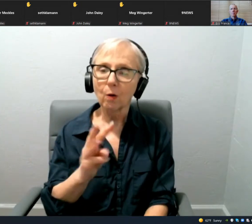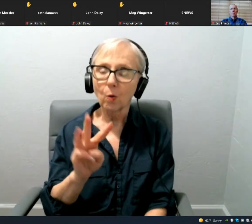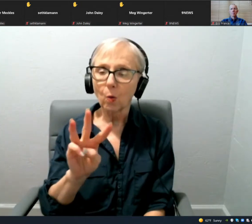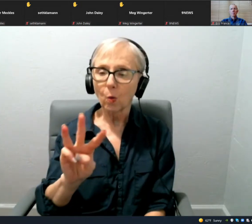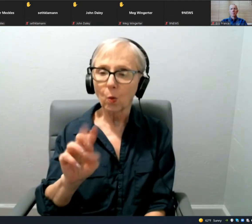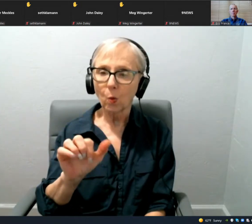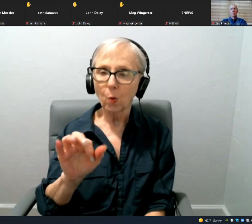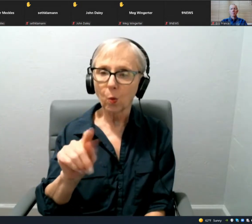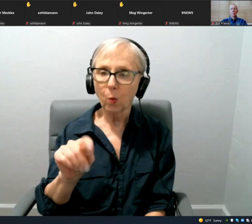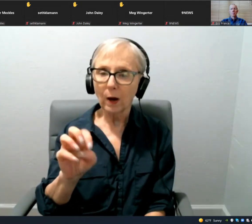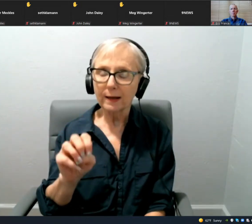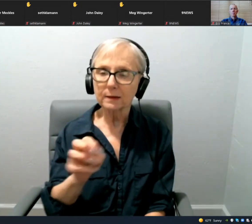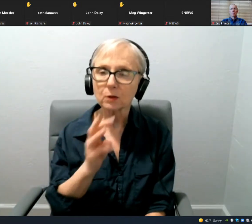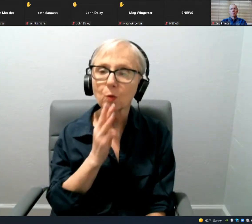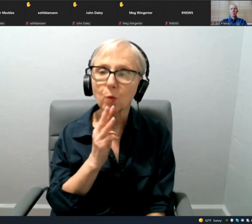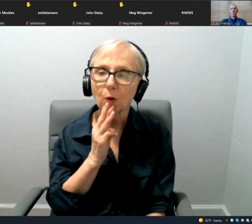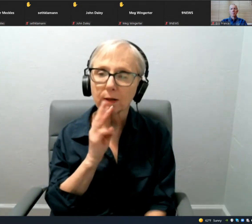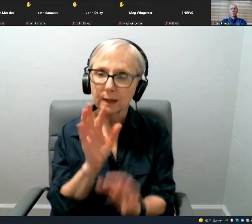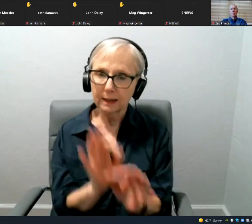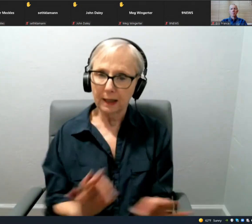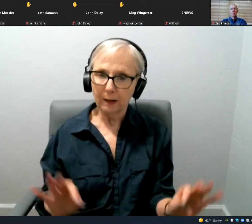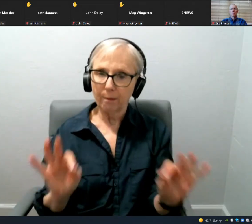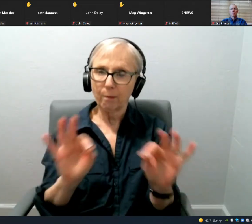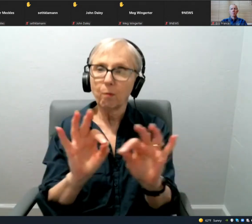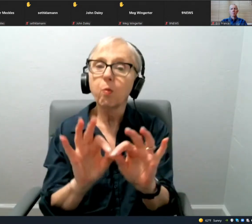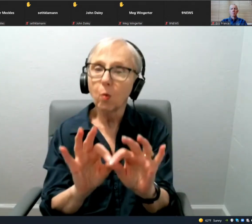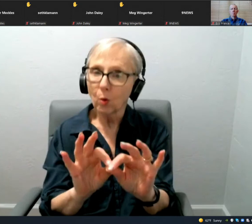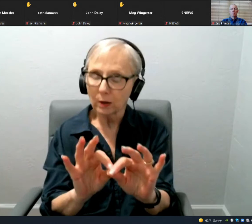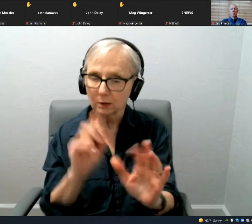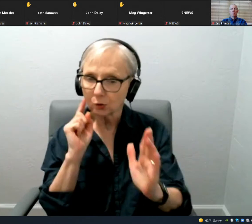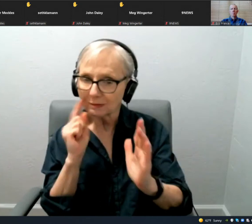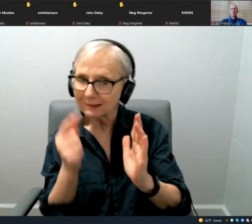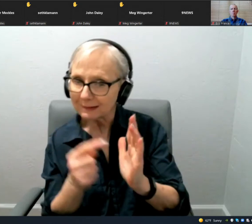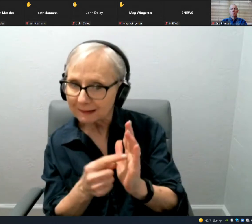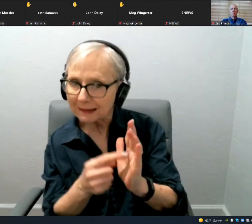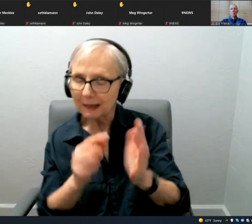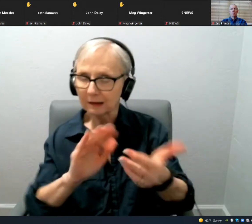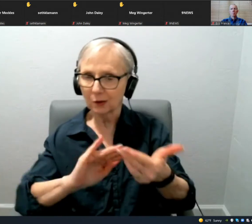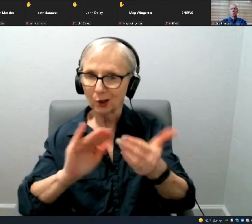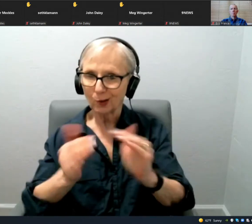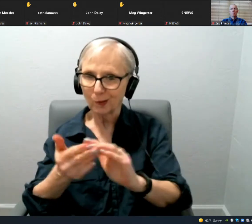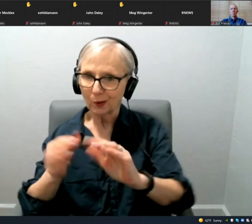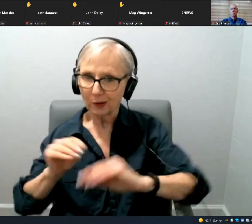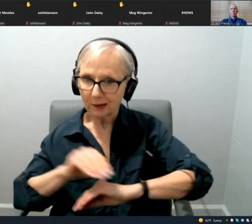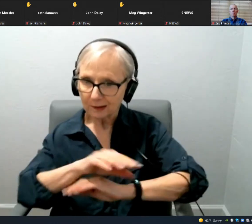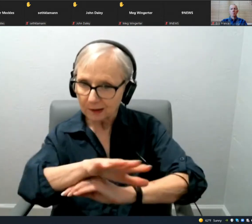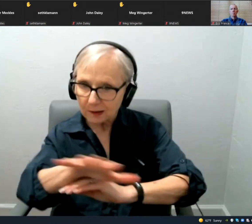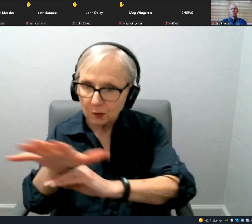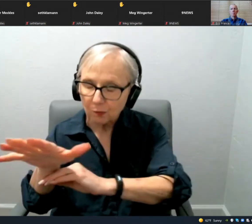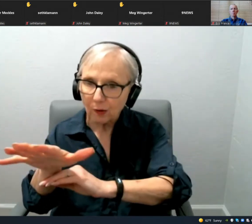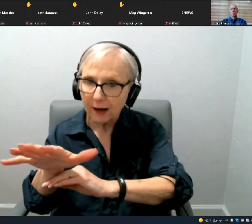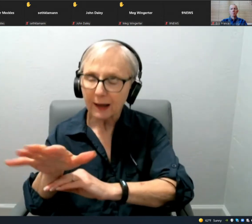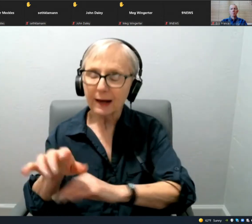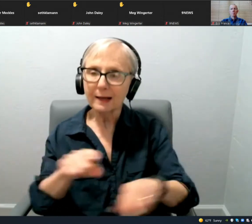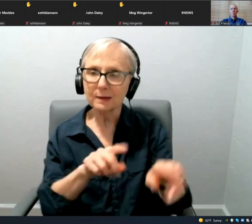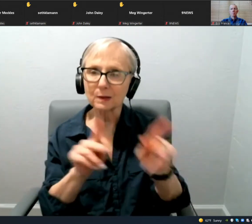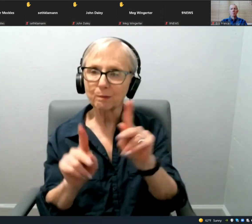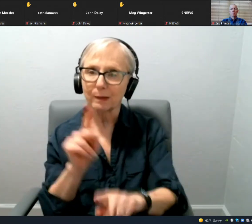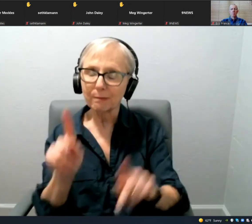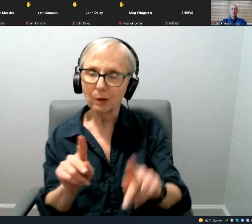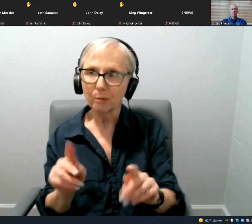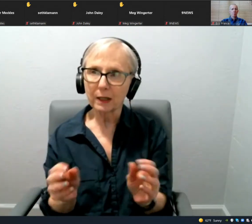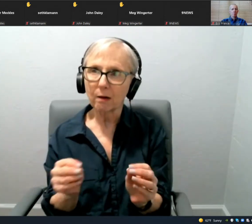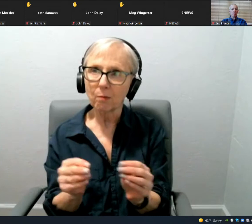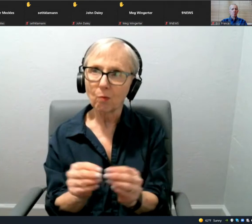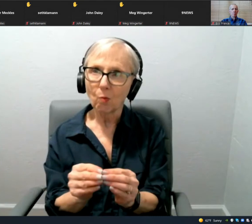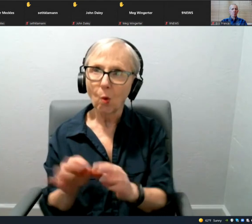to be key in detecting community spread, especially if people are kind of lulled into a sense of comfort and maybe not necessarily